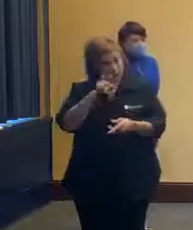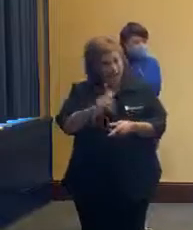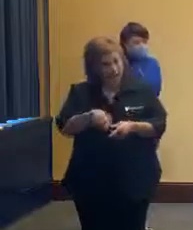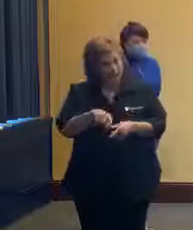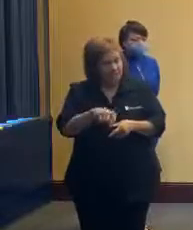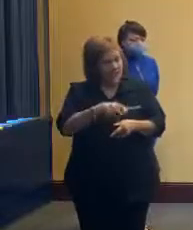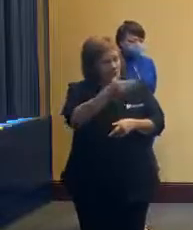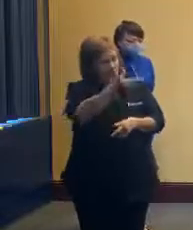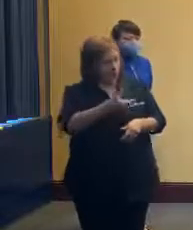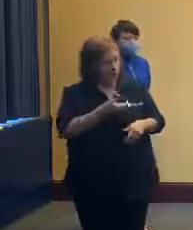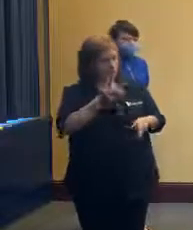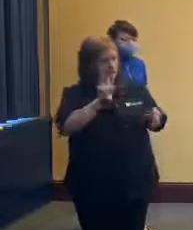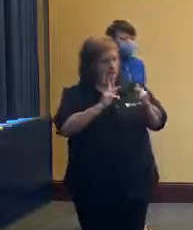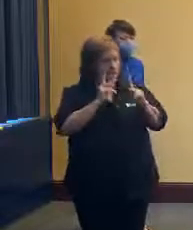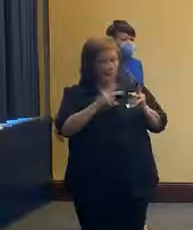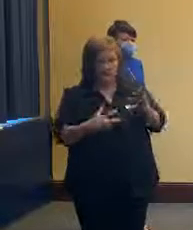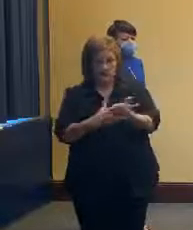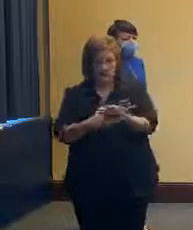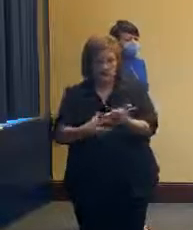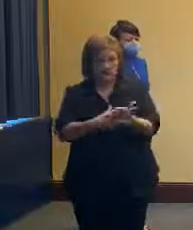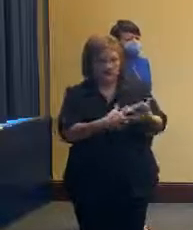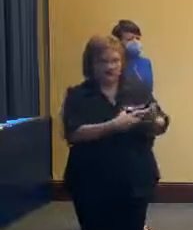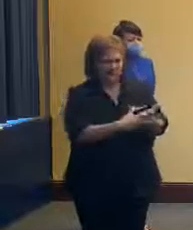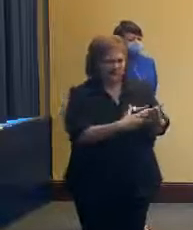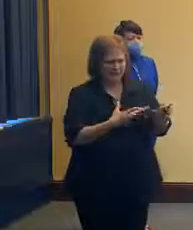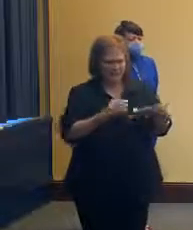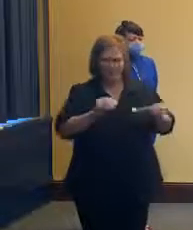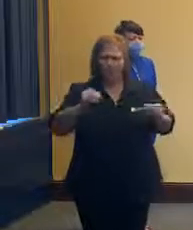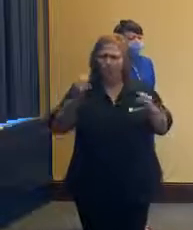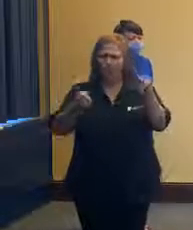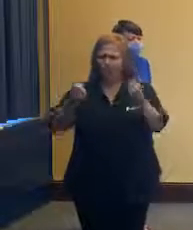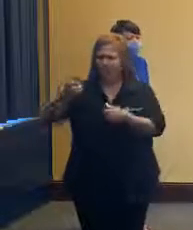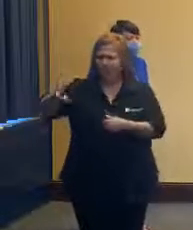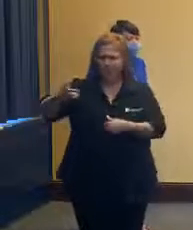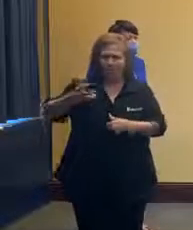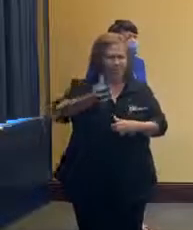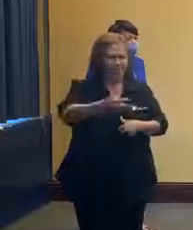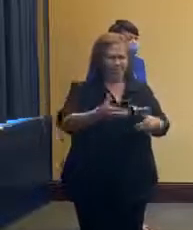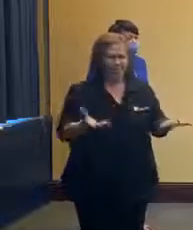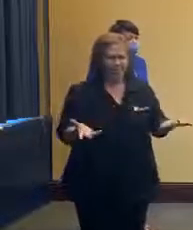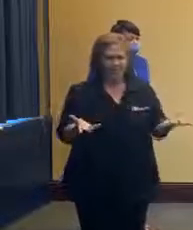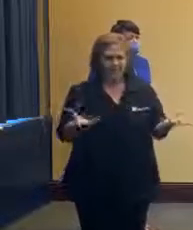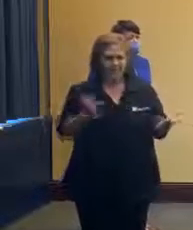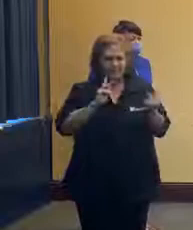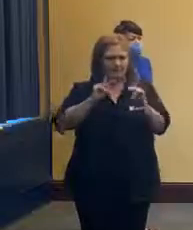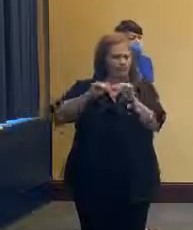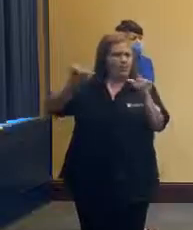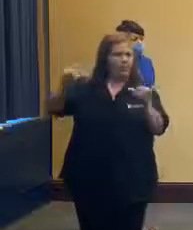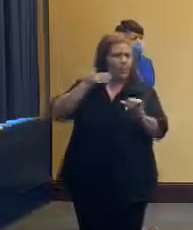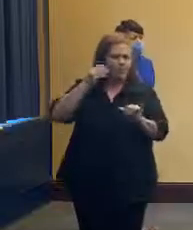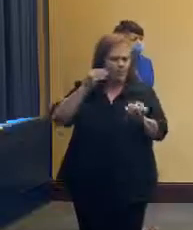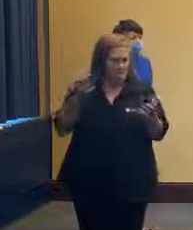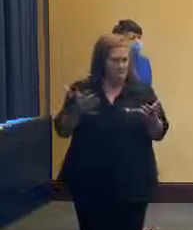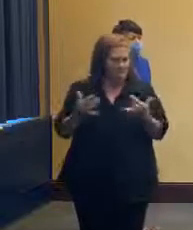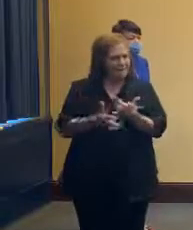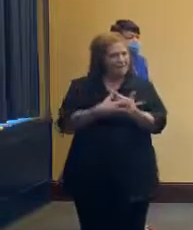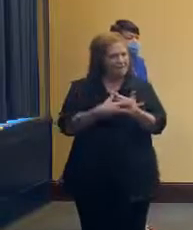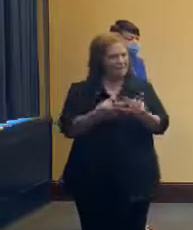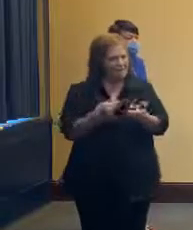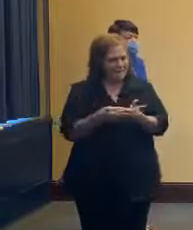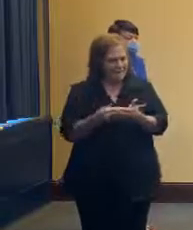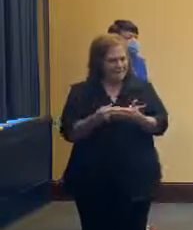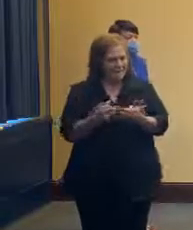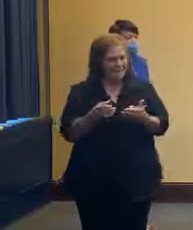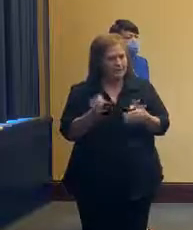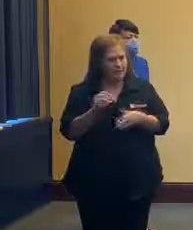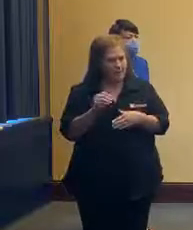contractual services that we have with external partners? Similar to that with some of the red light camera contracts as well. Now, there is legal